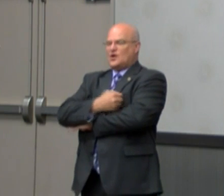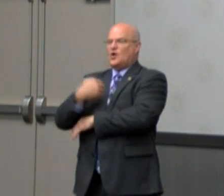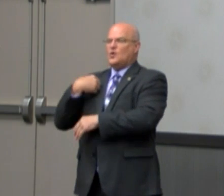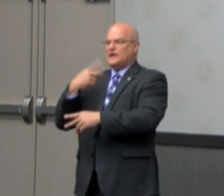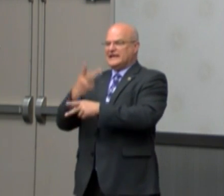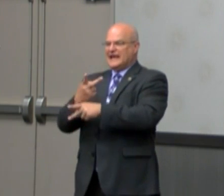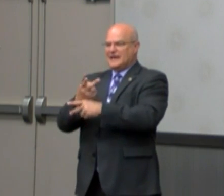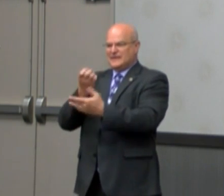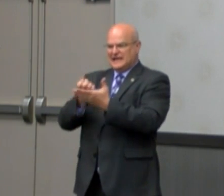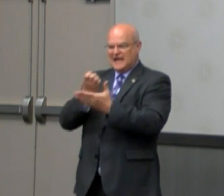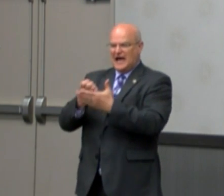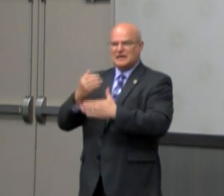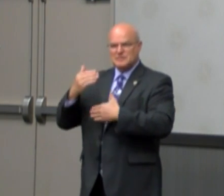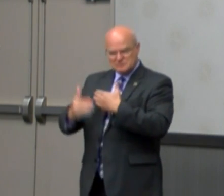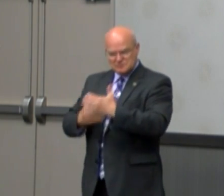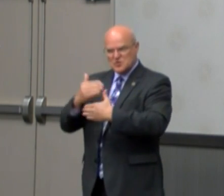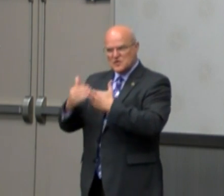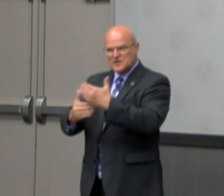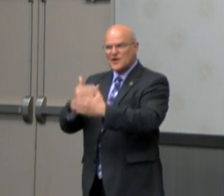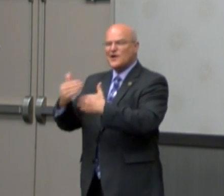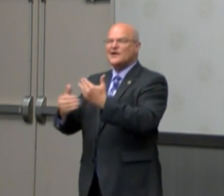our economy going at some